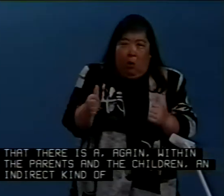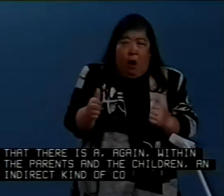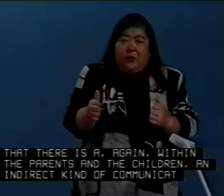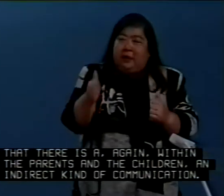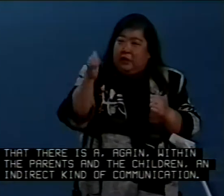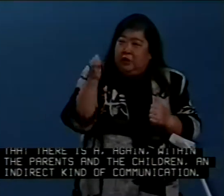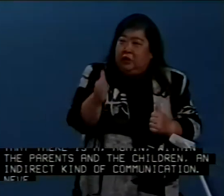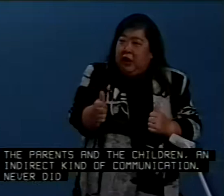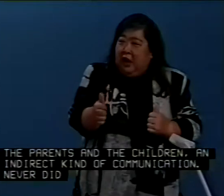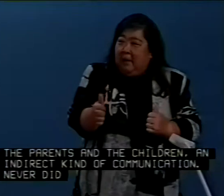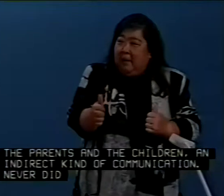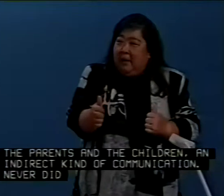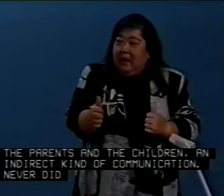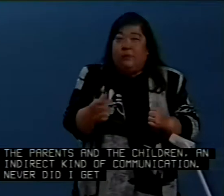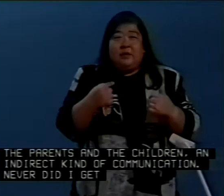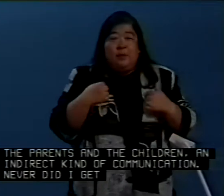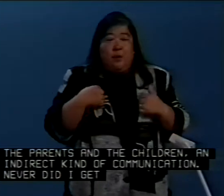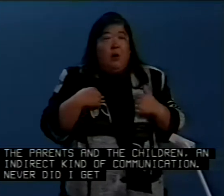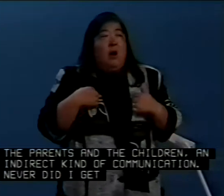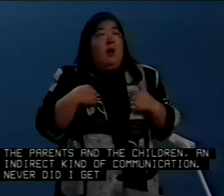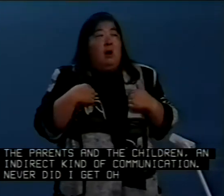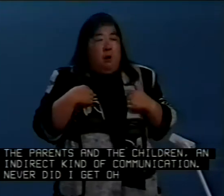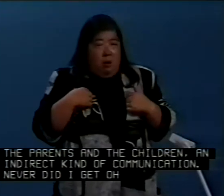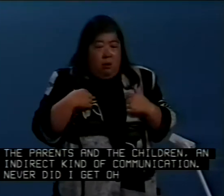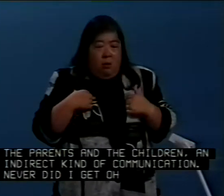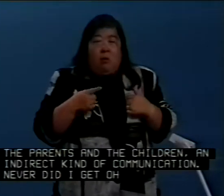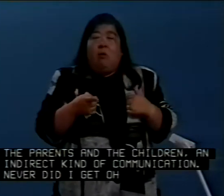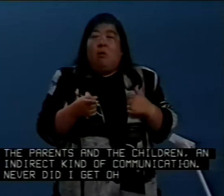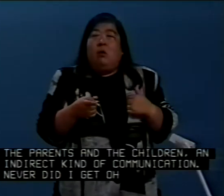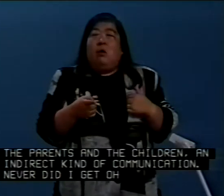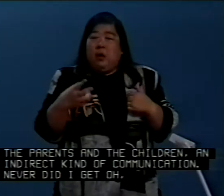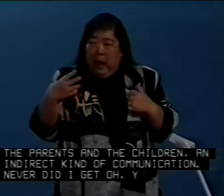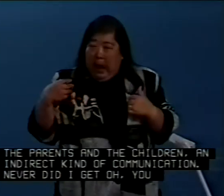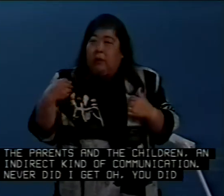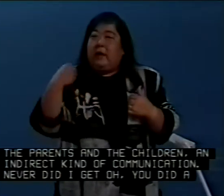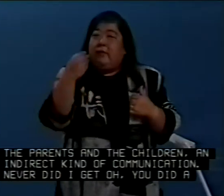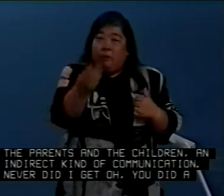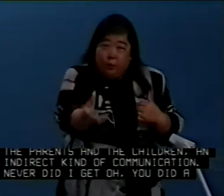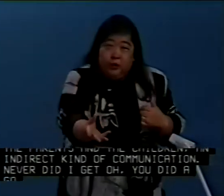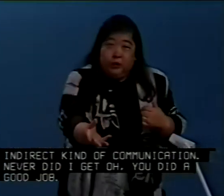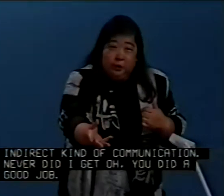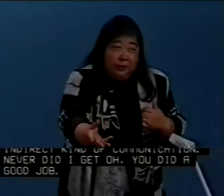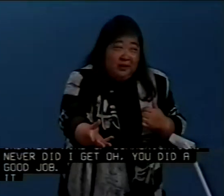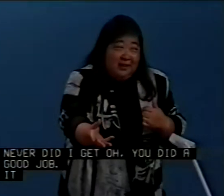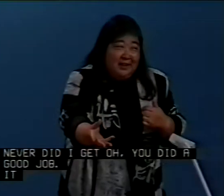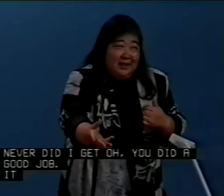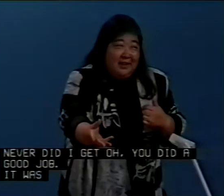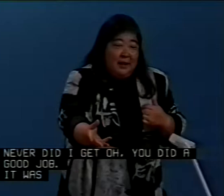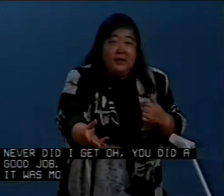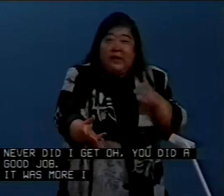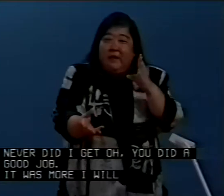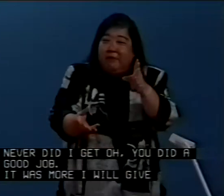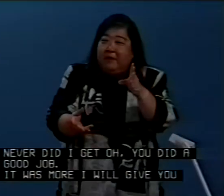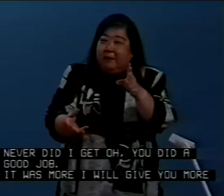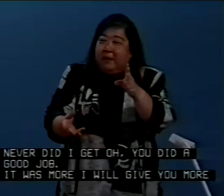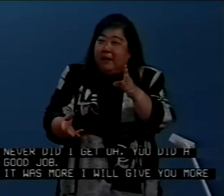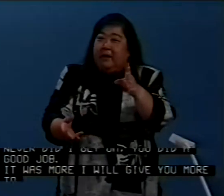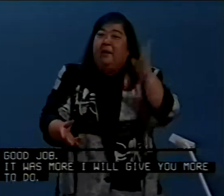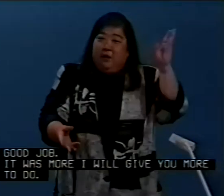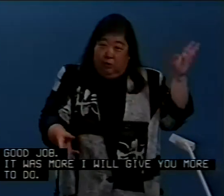wow, you did a good job. It was more, oh, I will give you more to do. The inference being, you did a